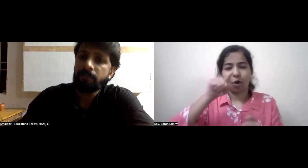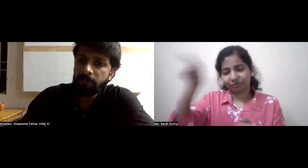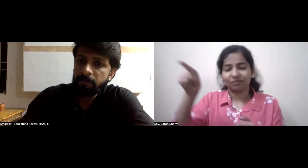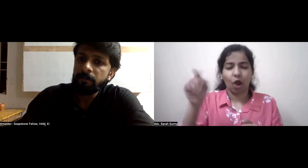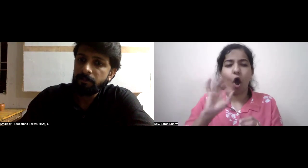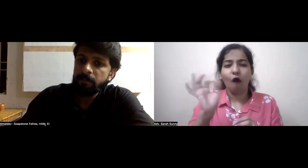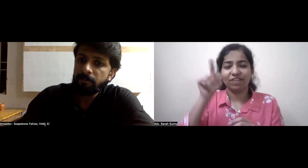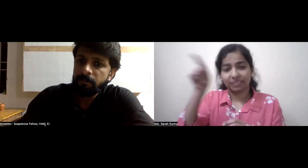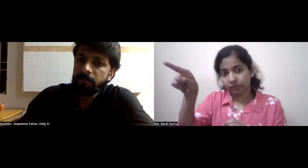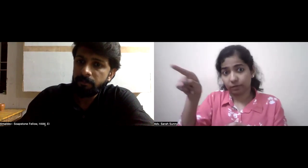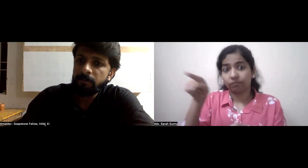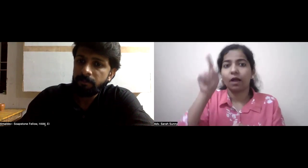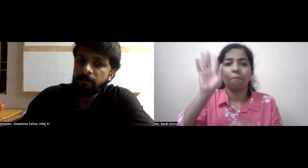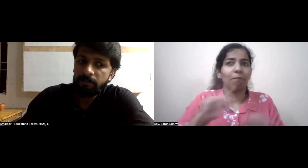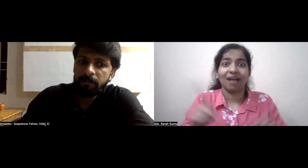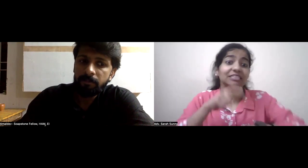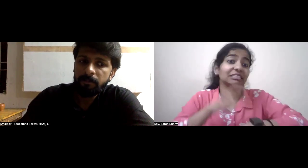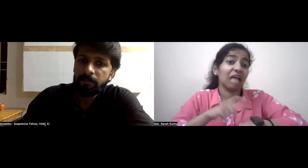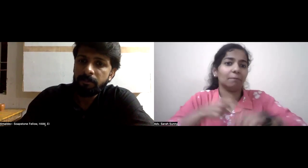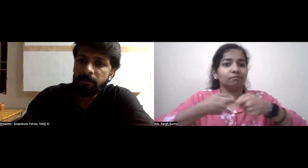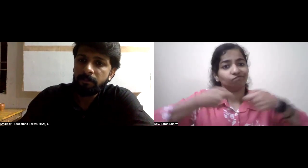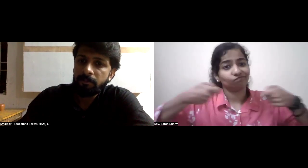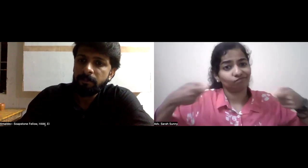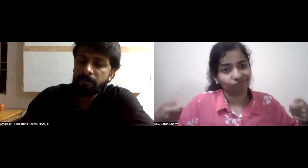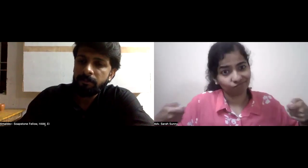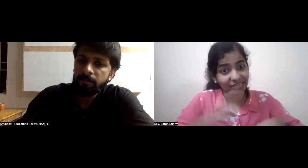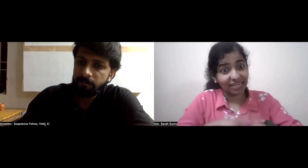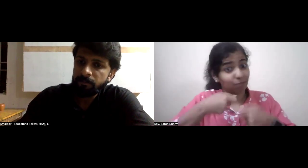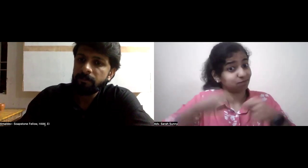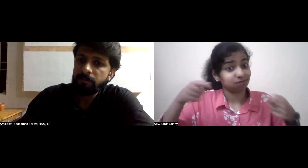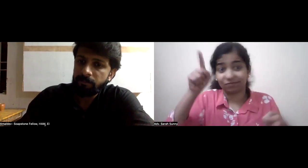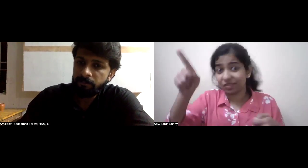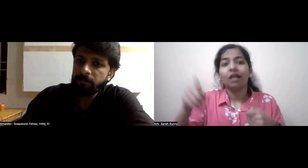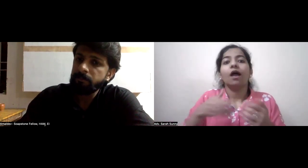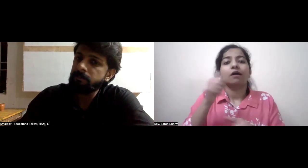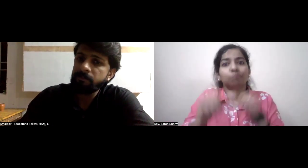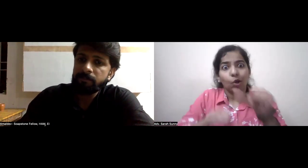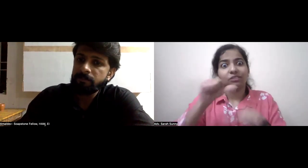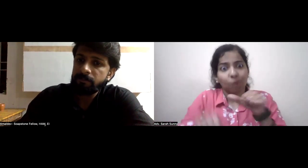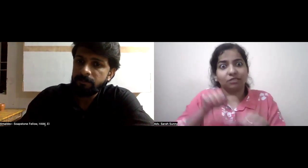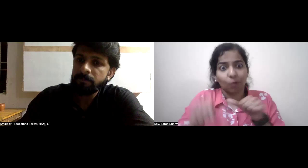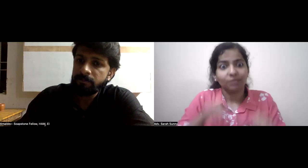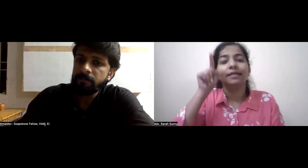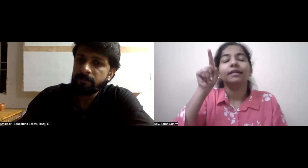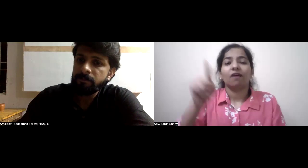to submit a memo to the Supreme Court. And the process took a long time.